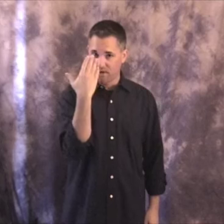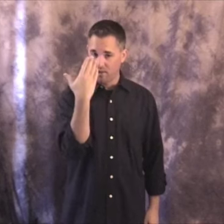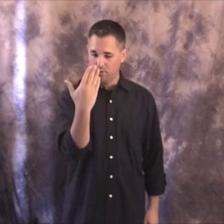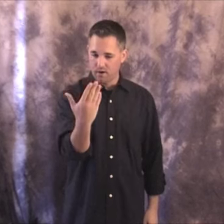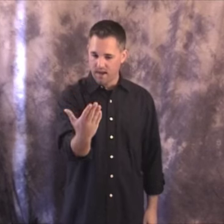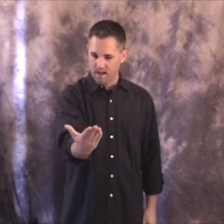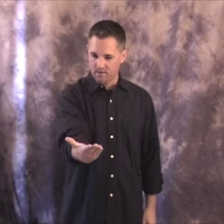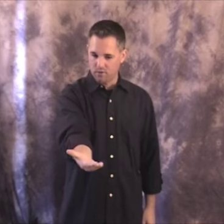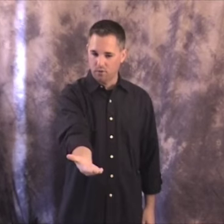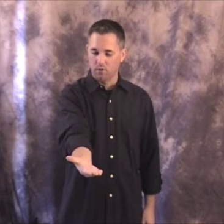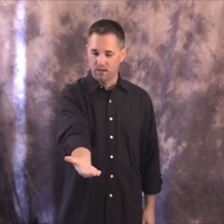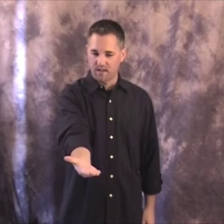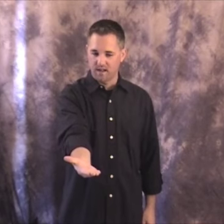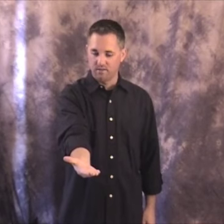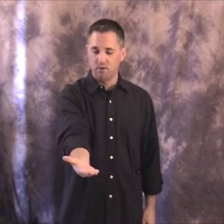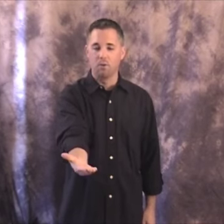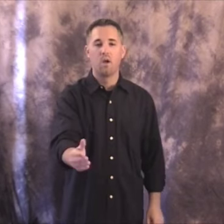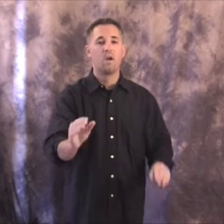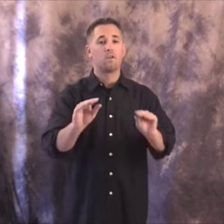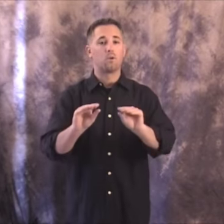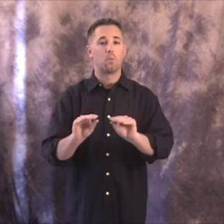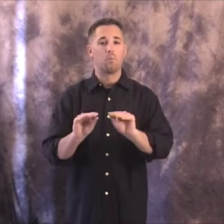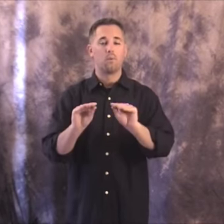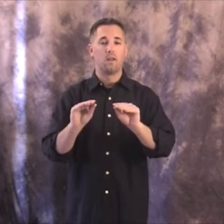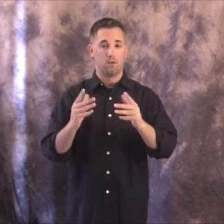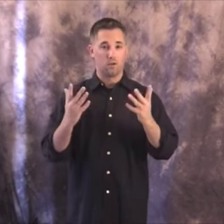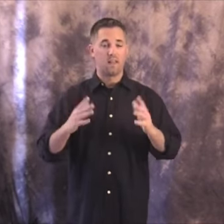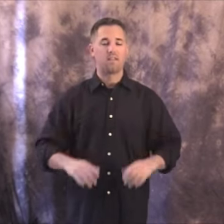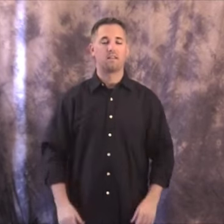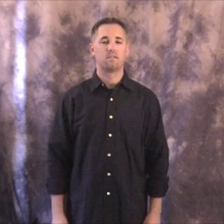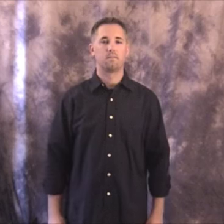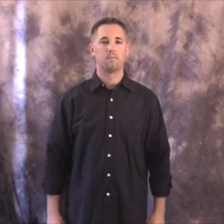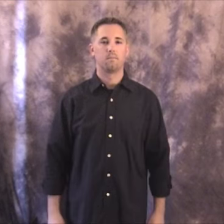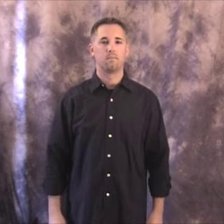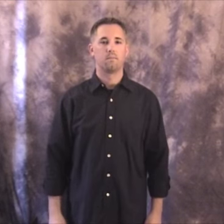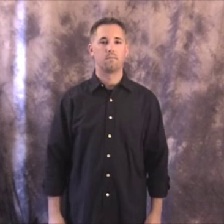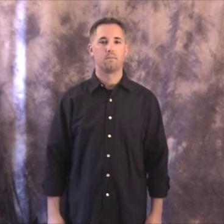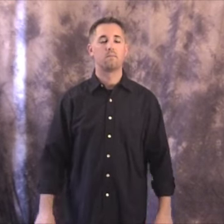follow your hand, so you're looking at us too. So it'll look like this.